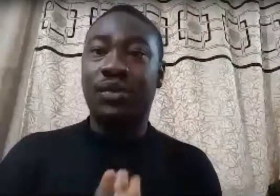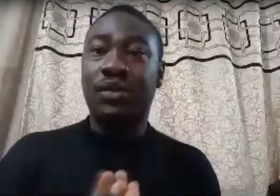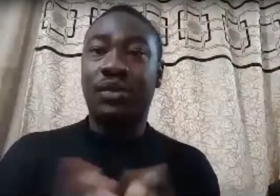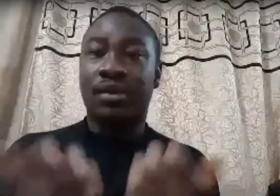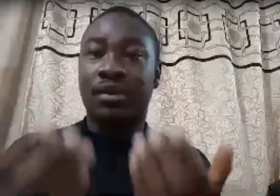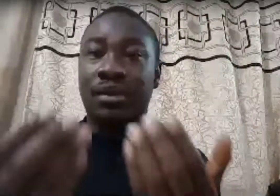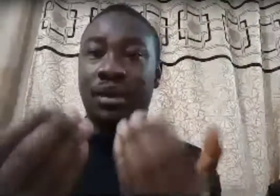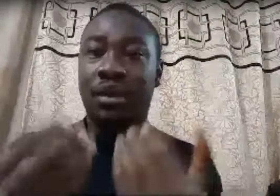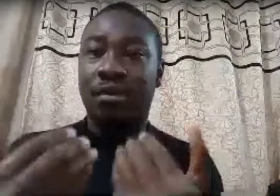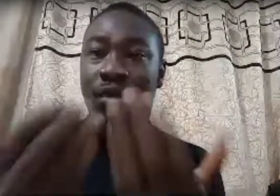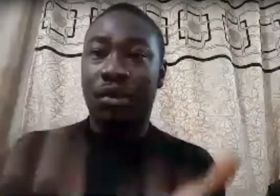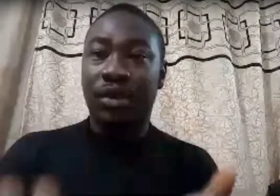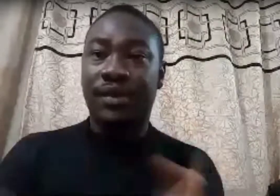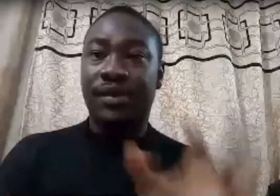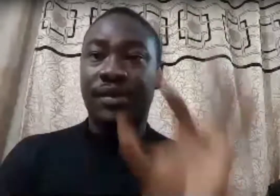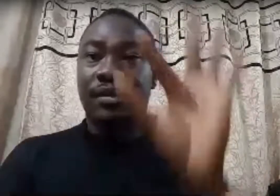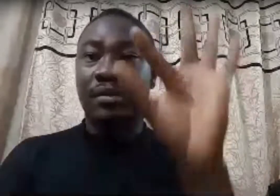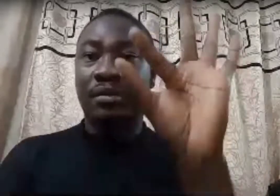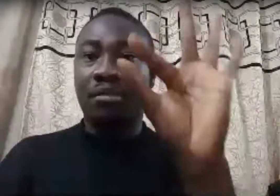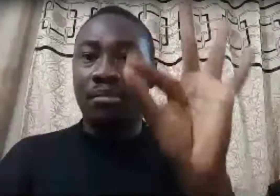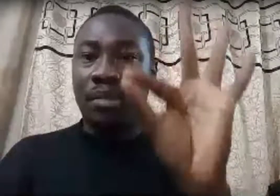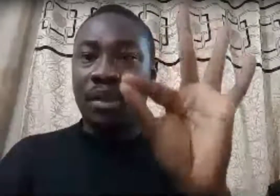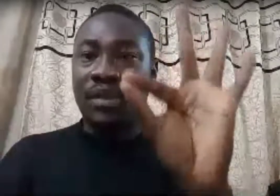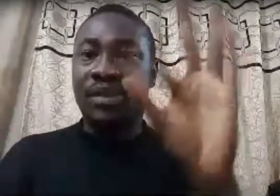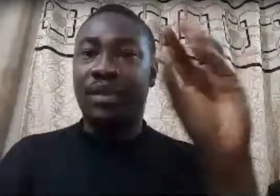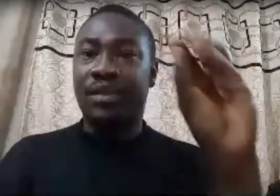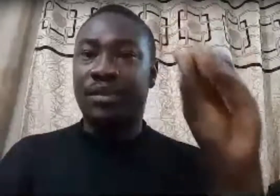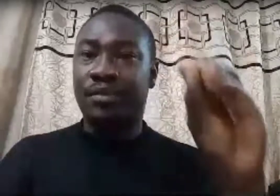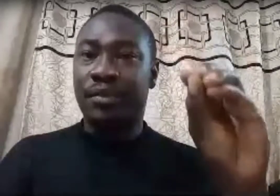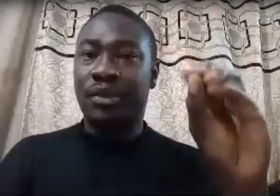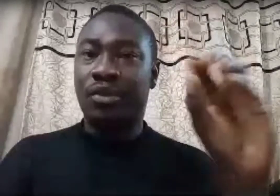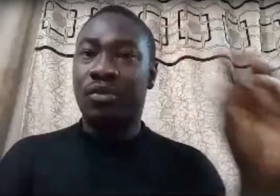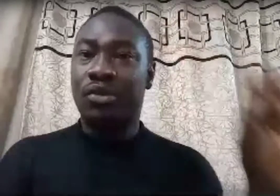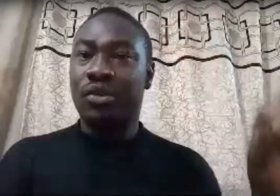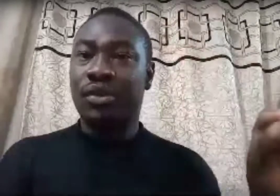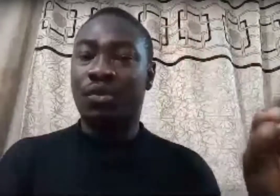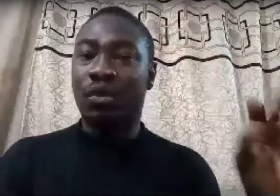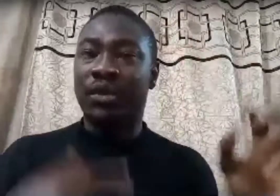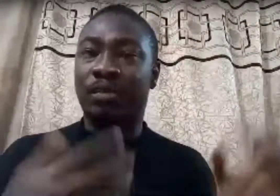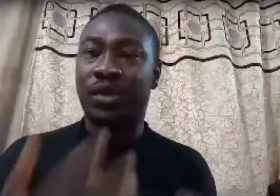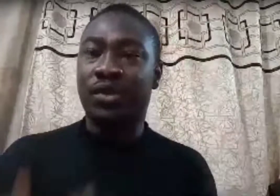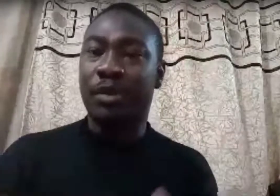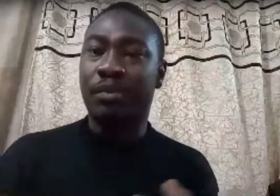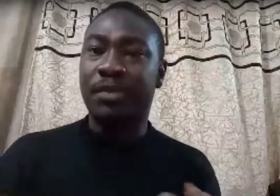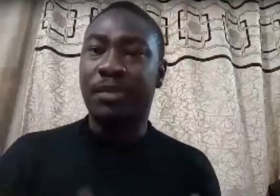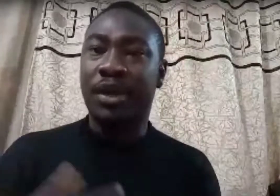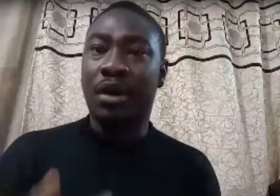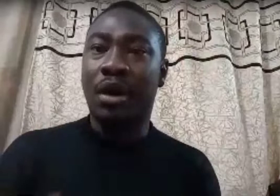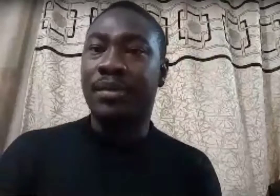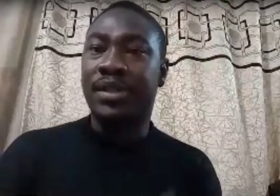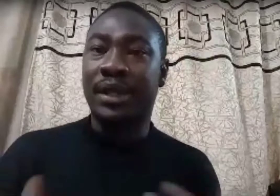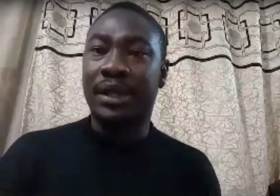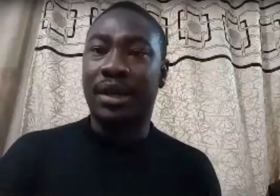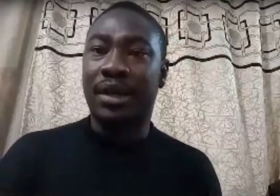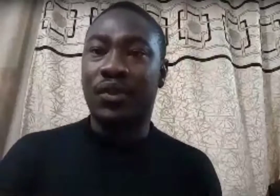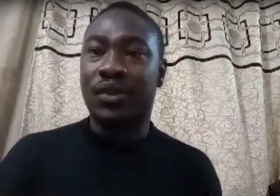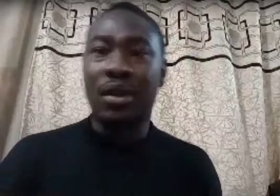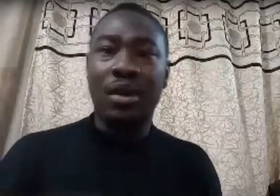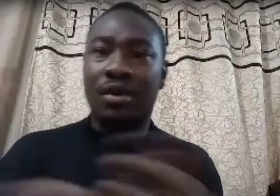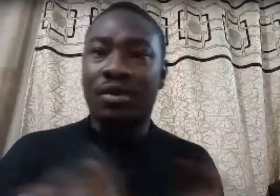Be extinct. Just the way we speak. Some people speak clumsily. They can just wrap words together. We will still understand them,